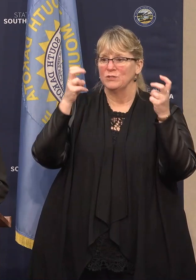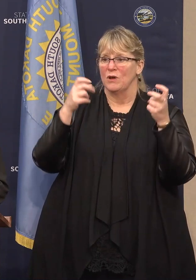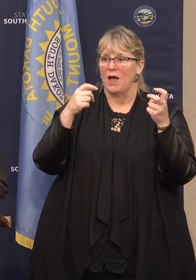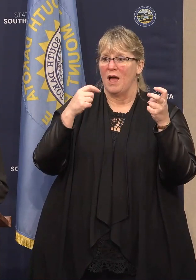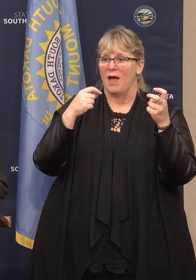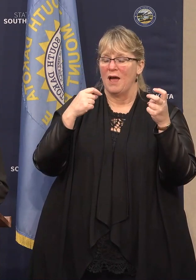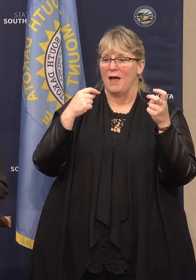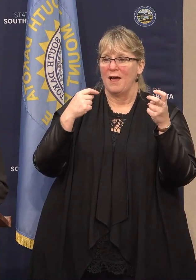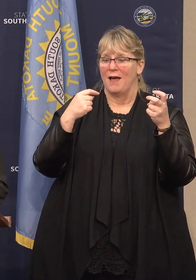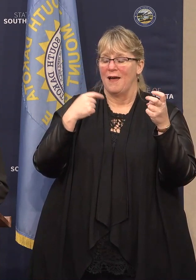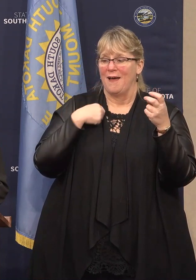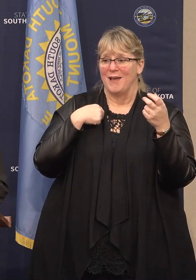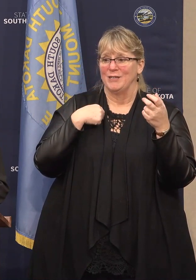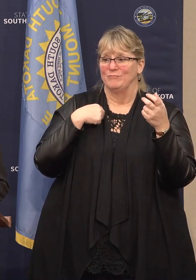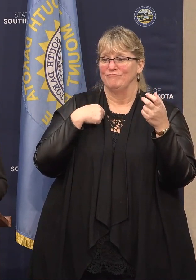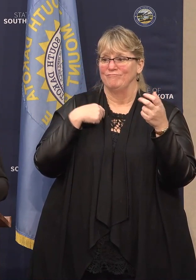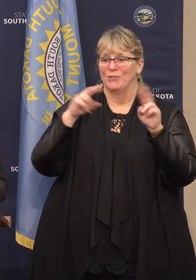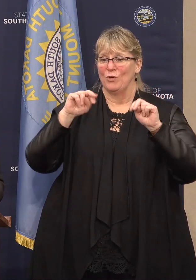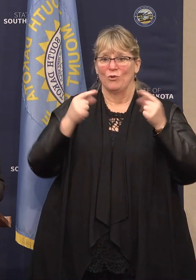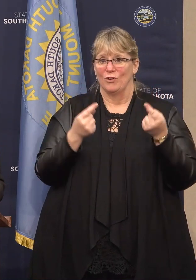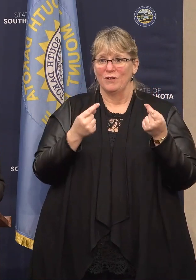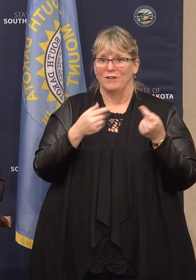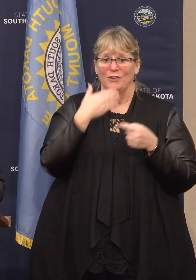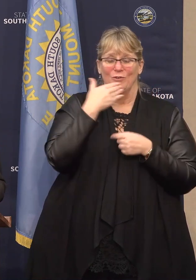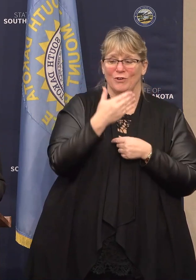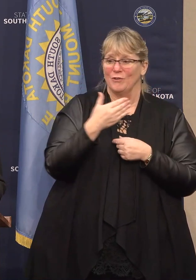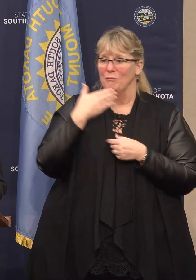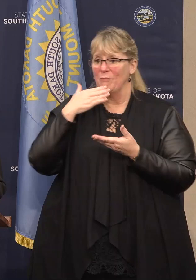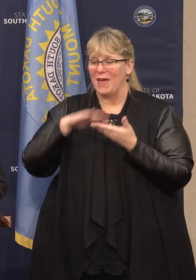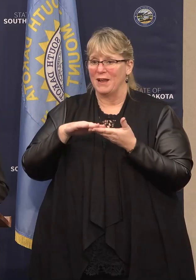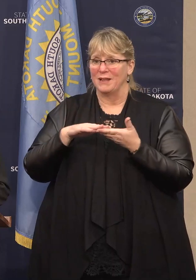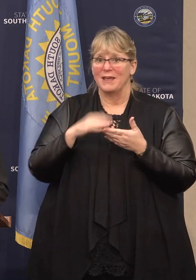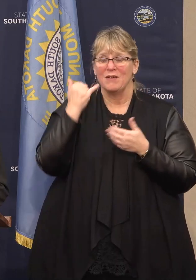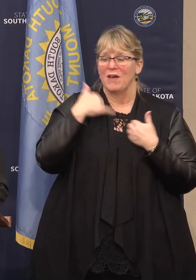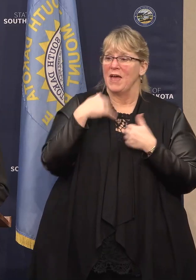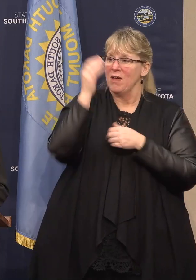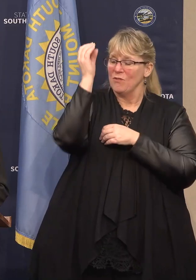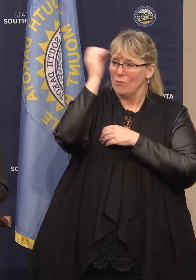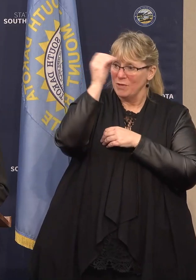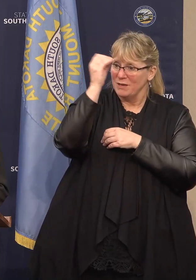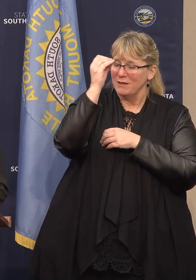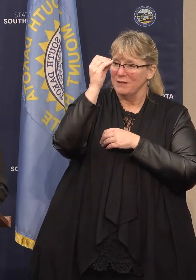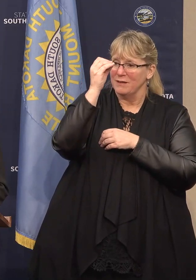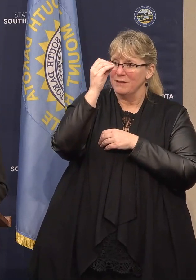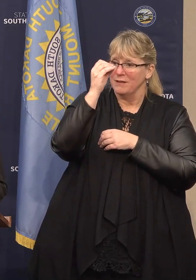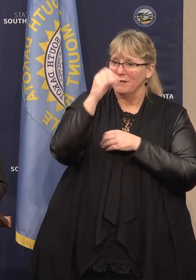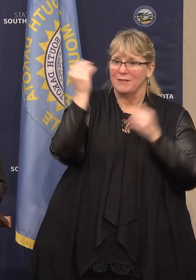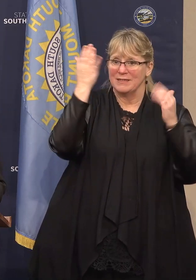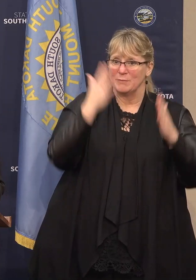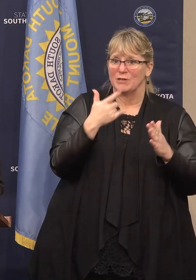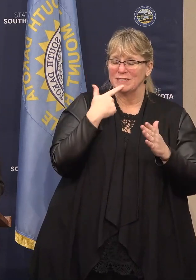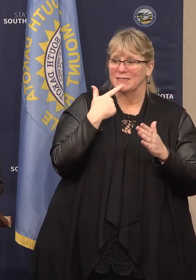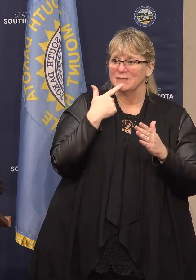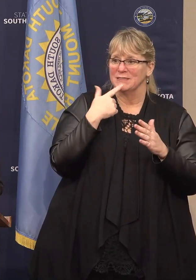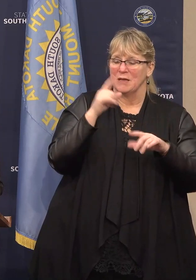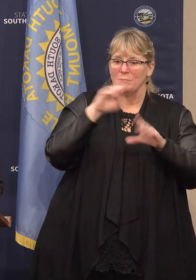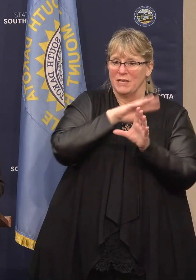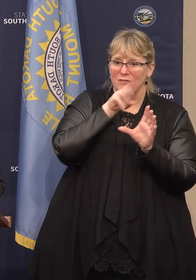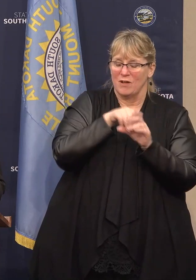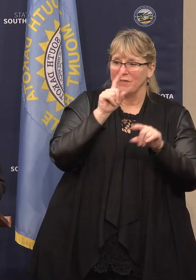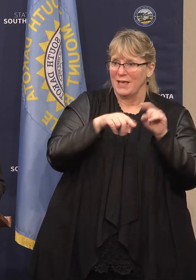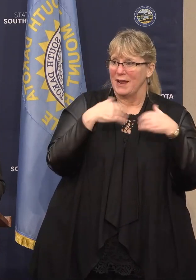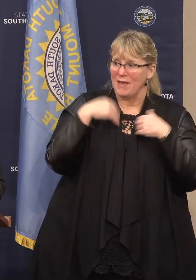no matter what I say. If I have an opinion, the speaker accuses me of meddling and says I can't have an